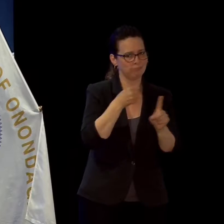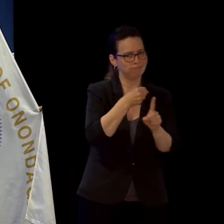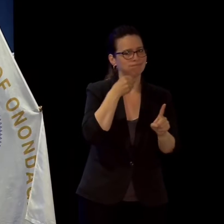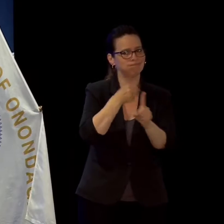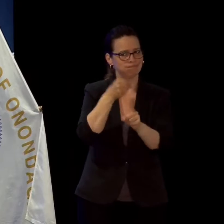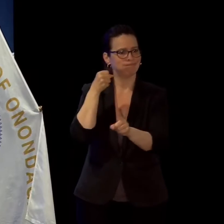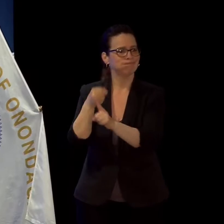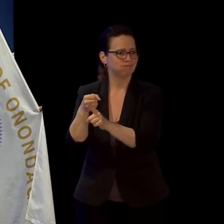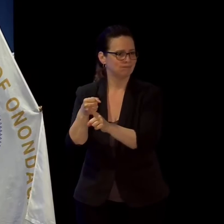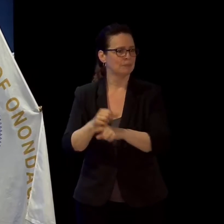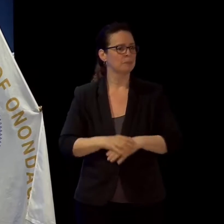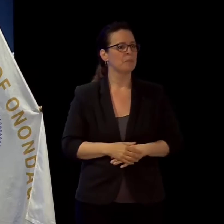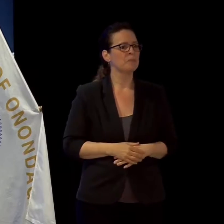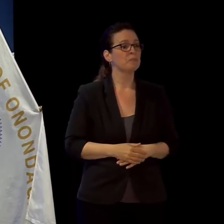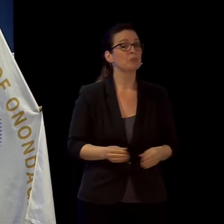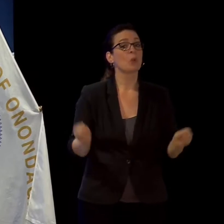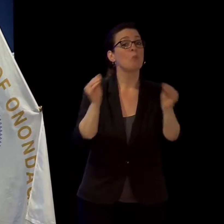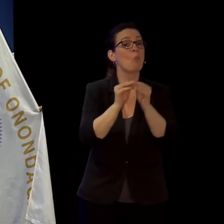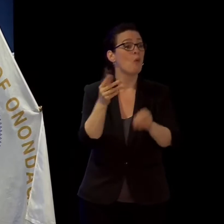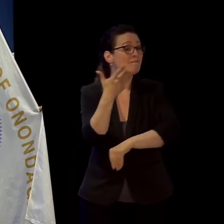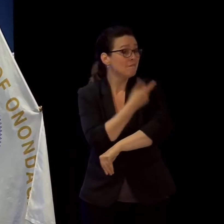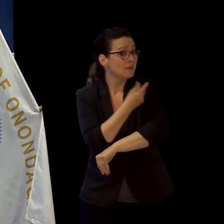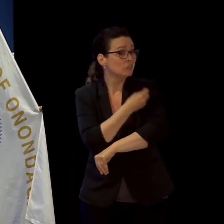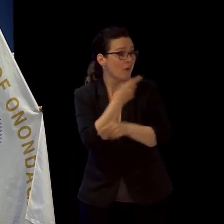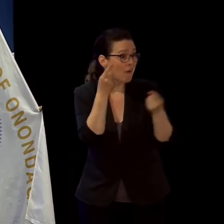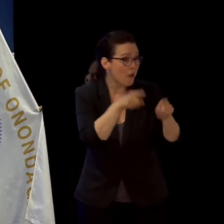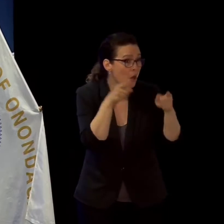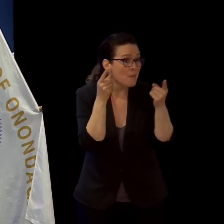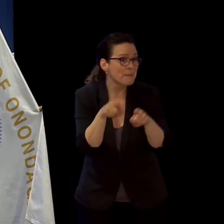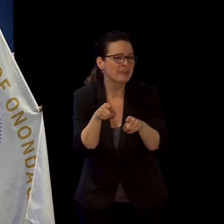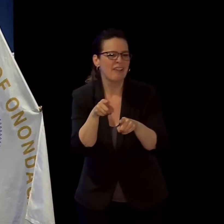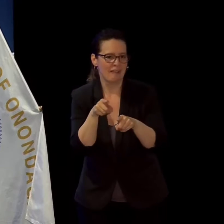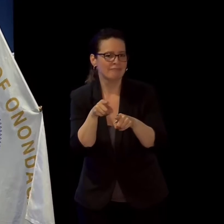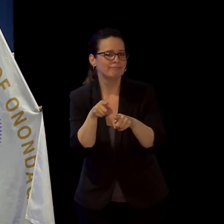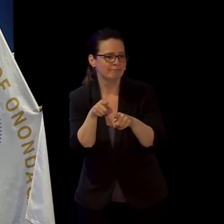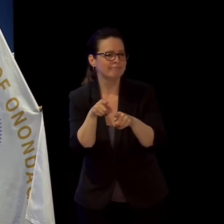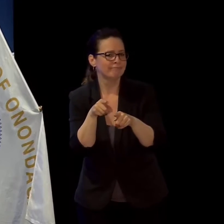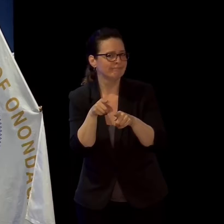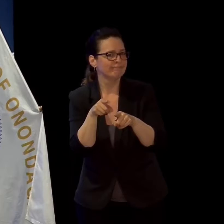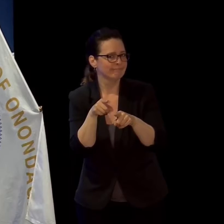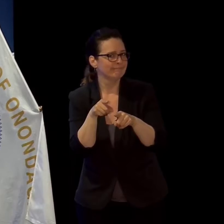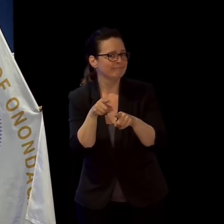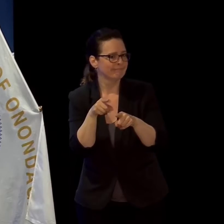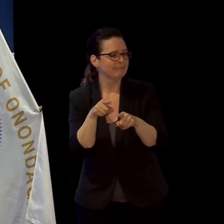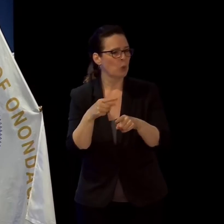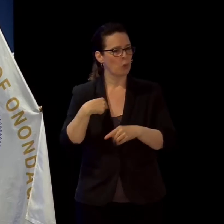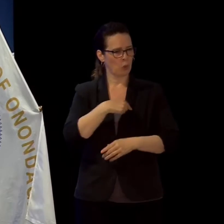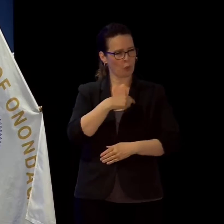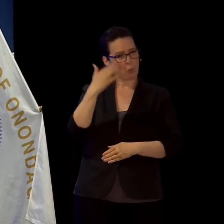the residents of our community who haven't been vaccinated, that's where this virus is going to be. And it's going to continue to get younger.